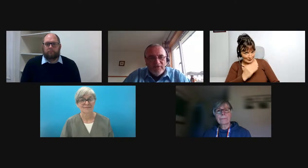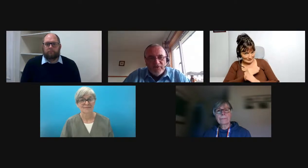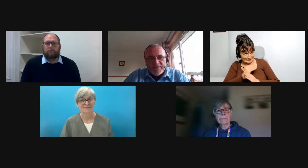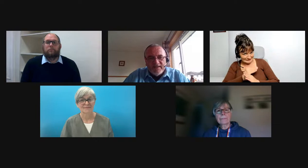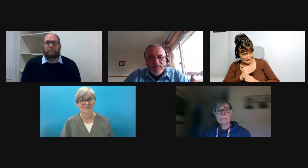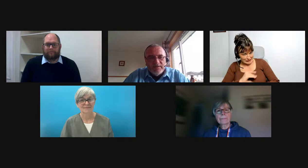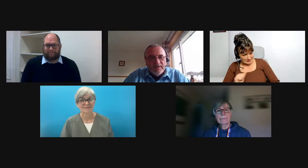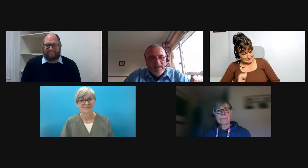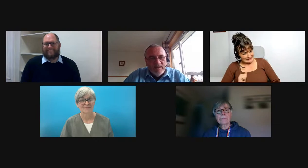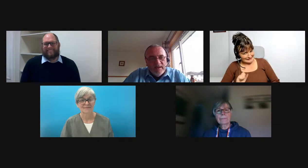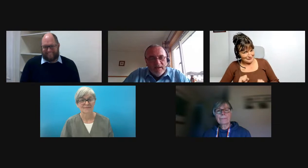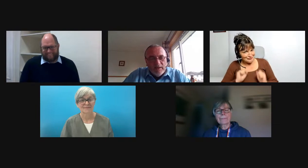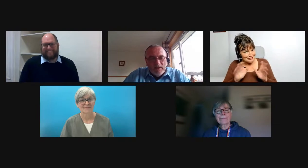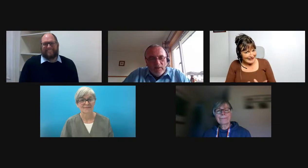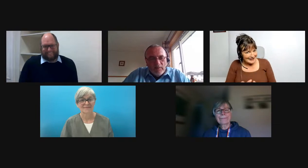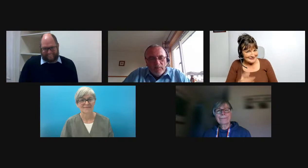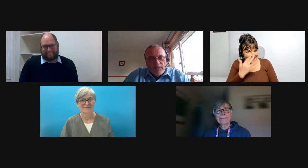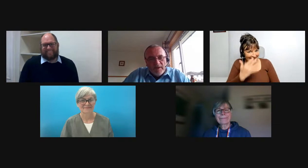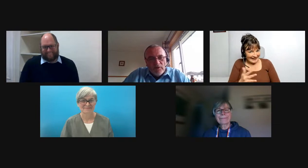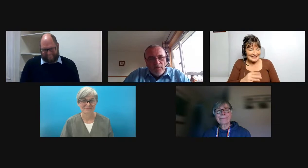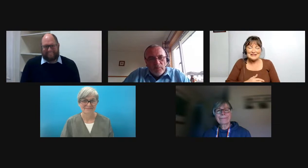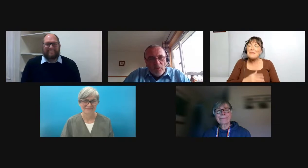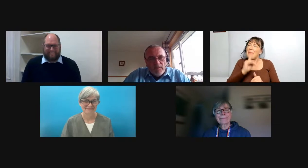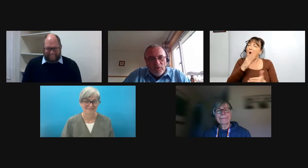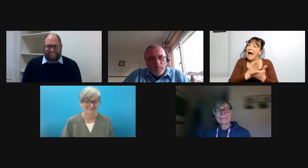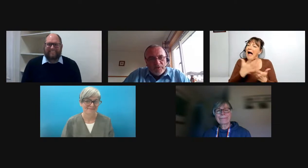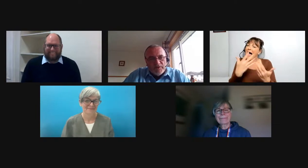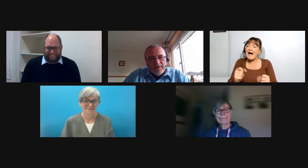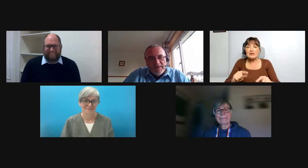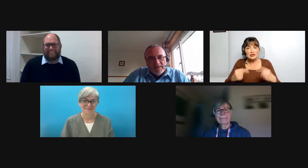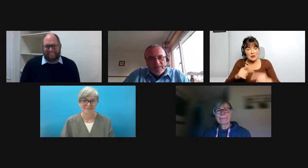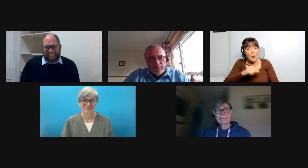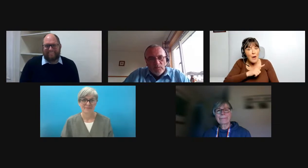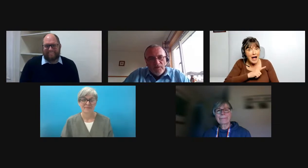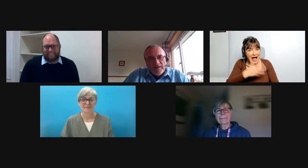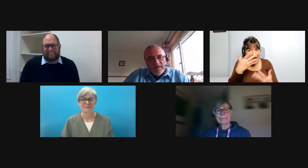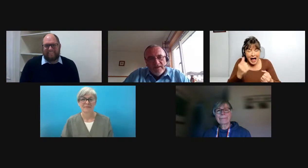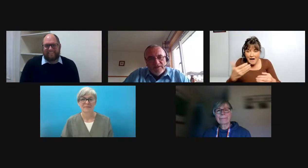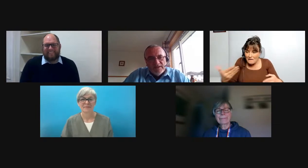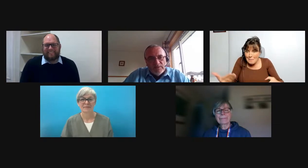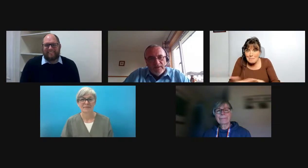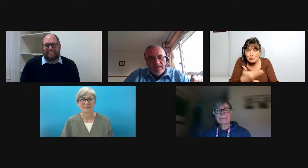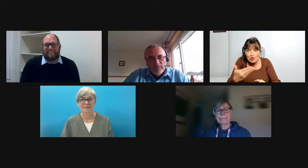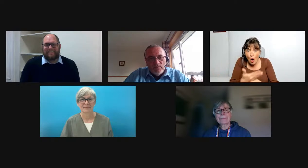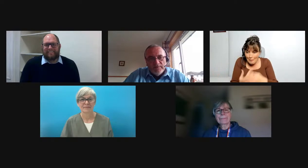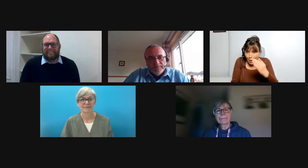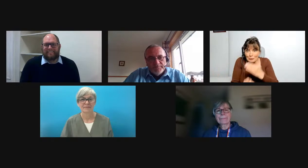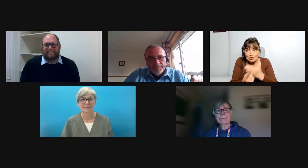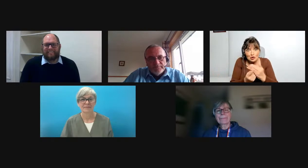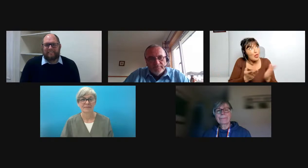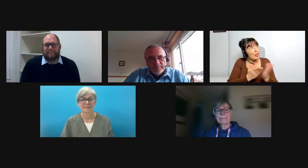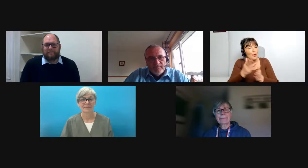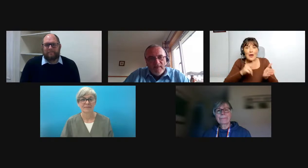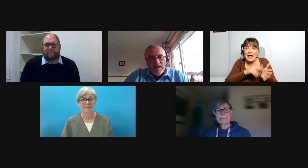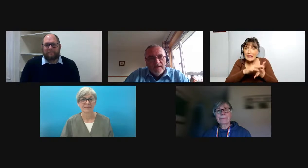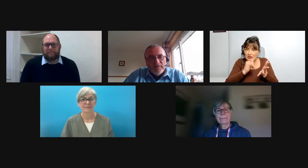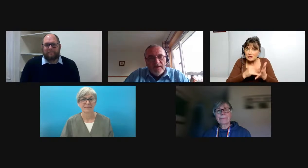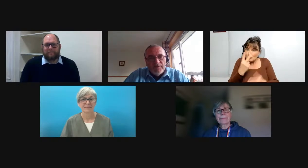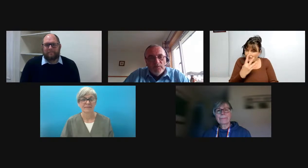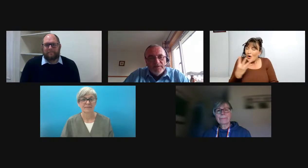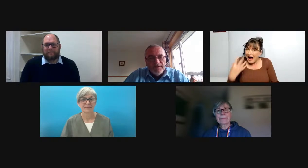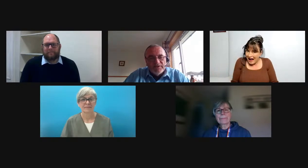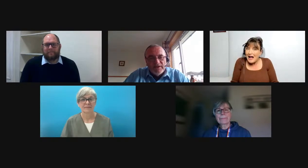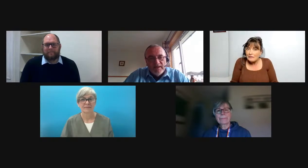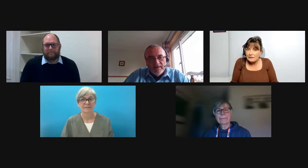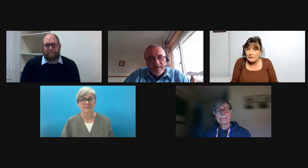getting nearer retirement. But there are employment opportunities within NHS 24. And if